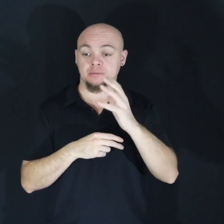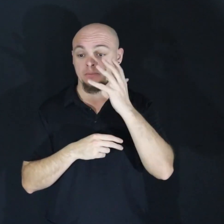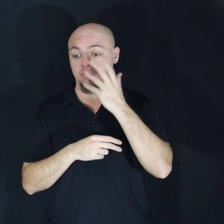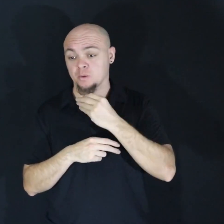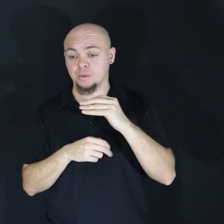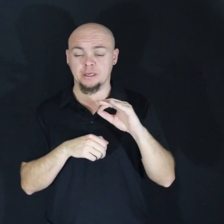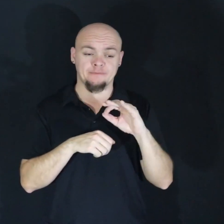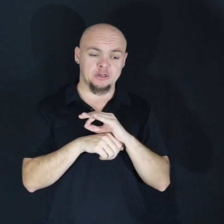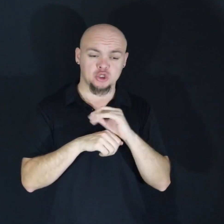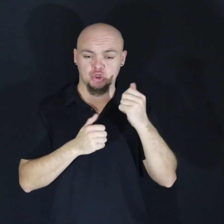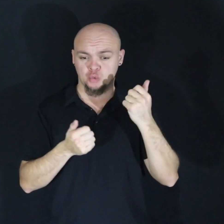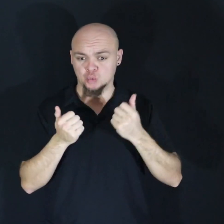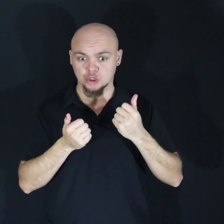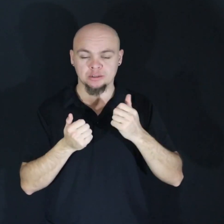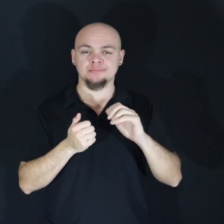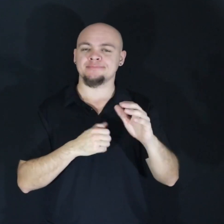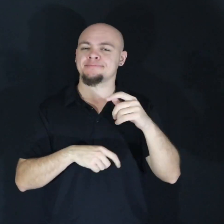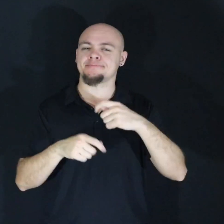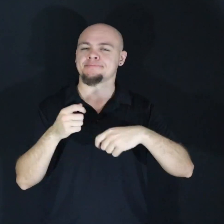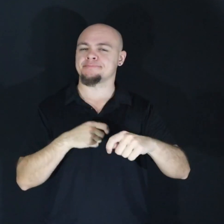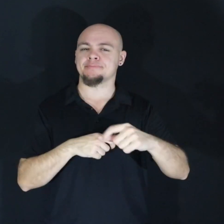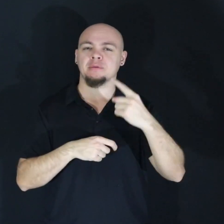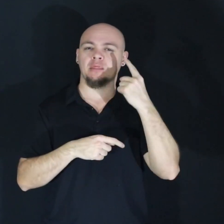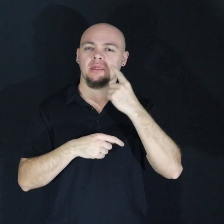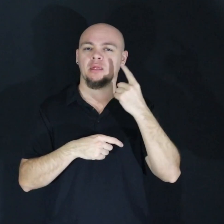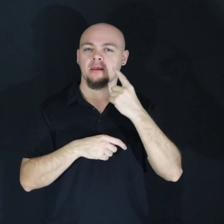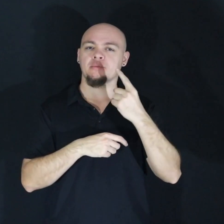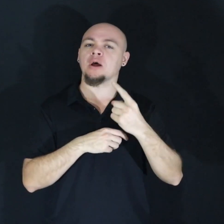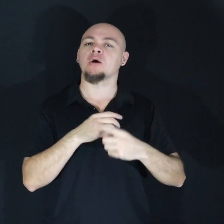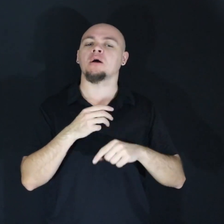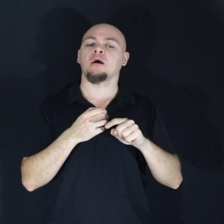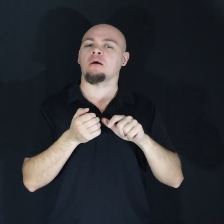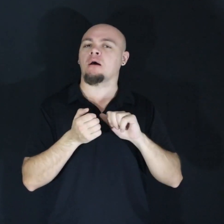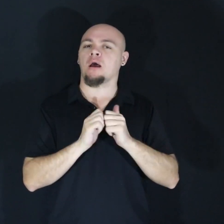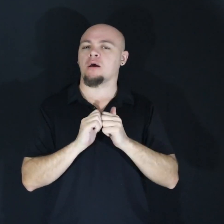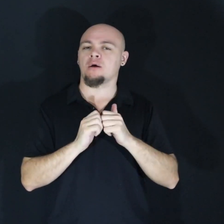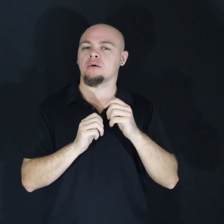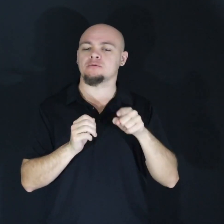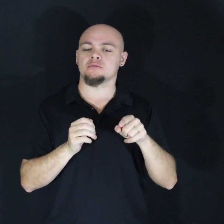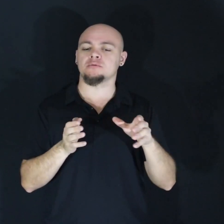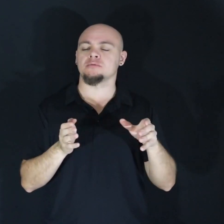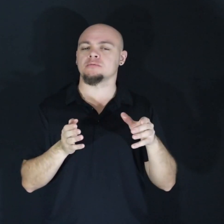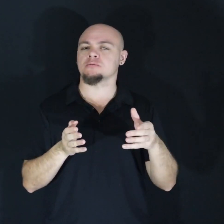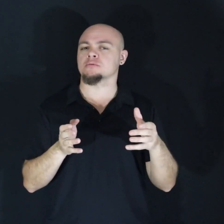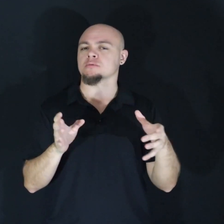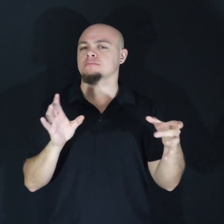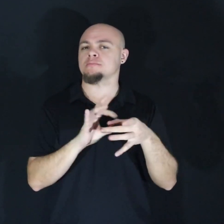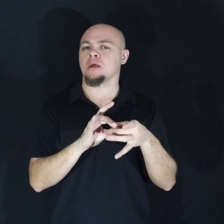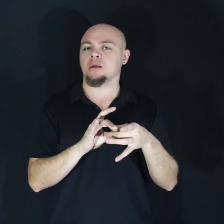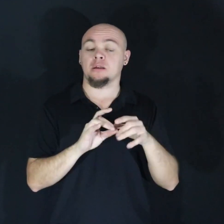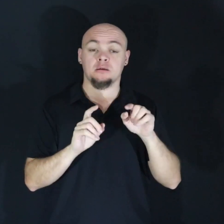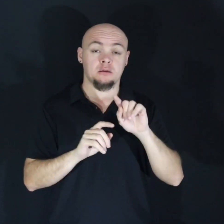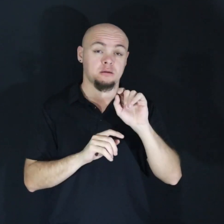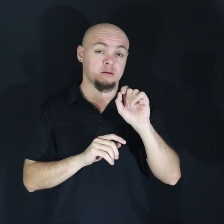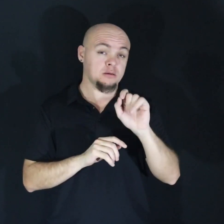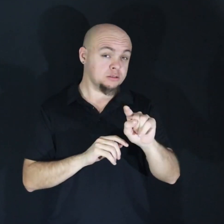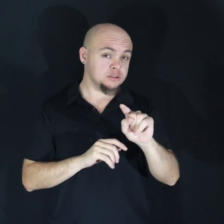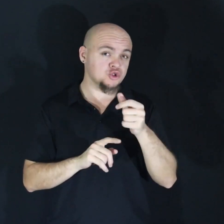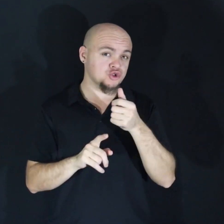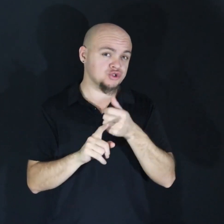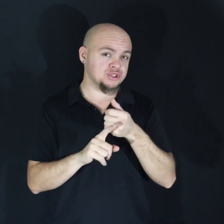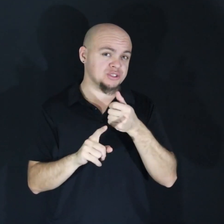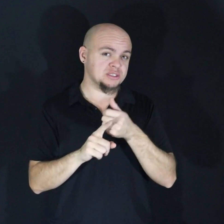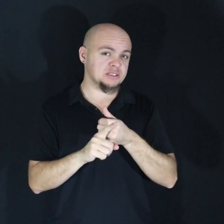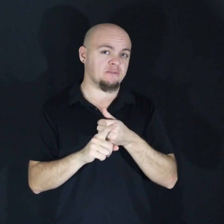function. Instead, think about how you can combine the two. Ask yourself, does this design enhance